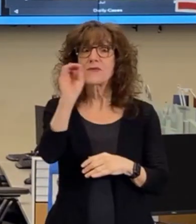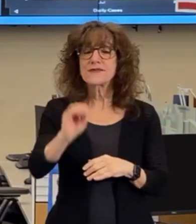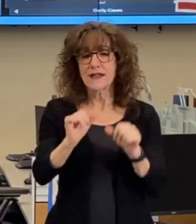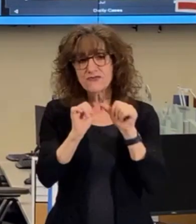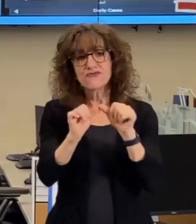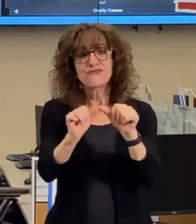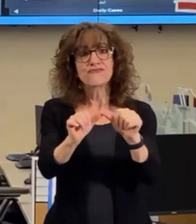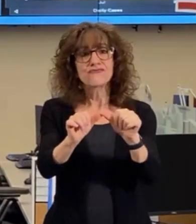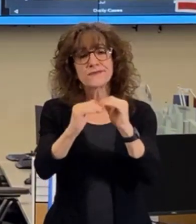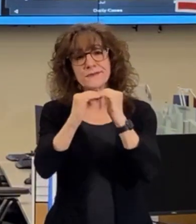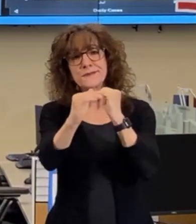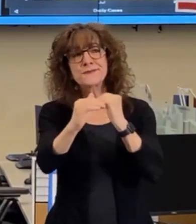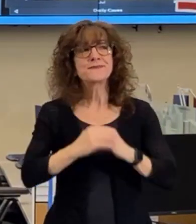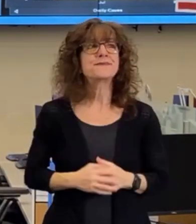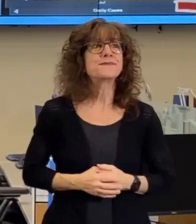consistently.